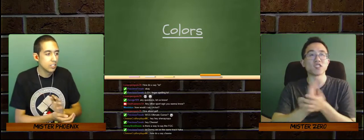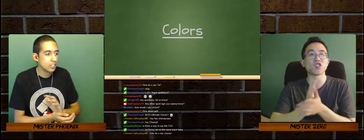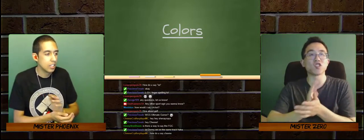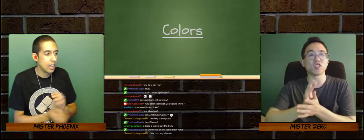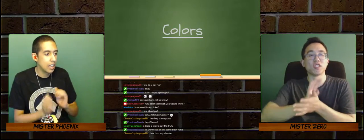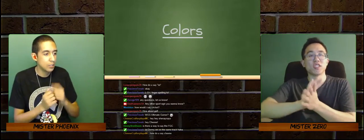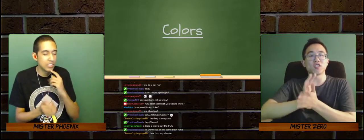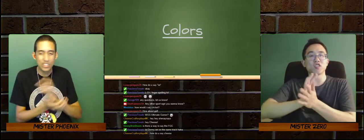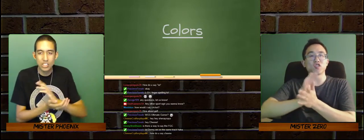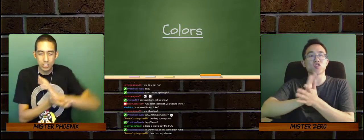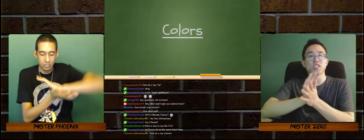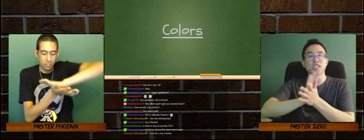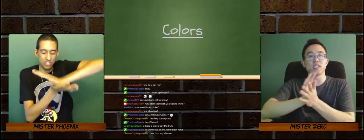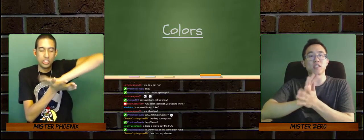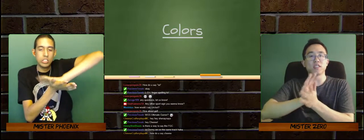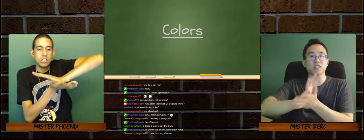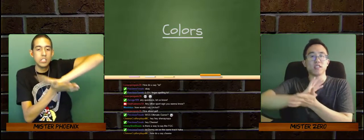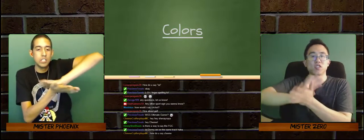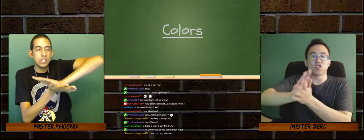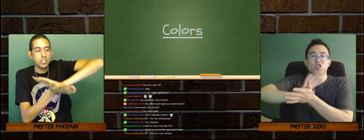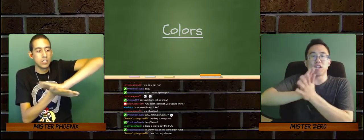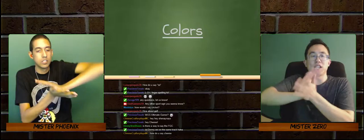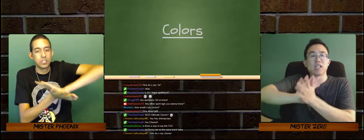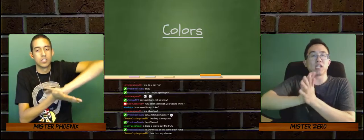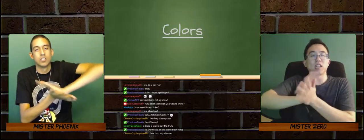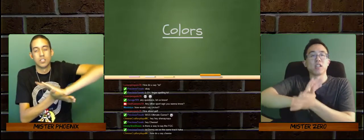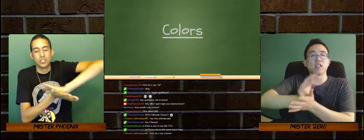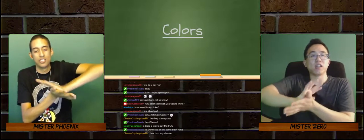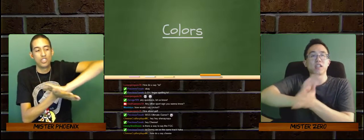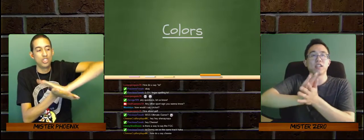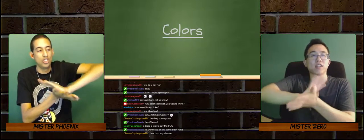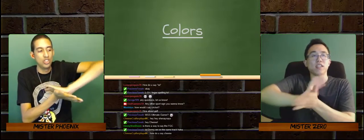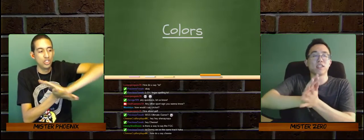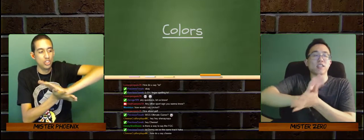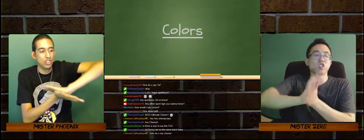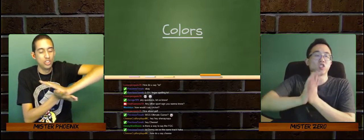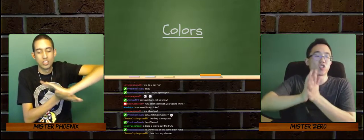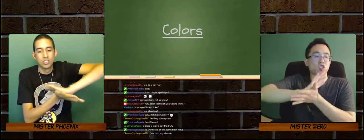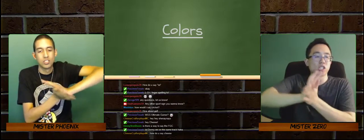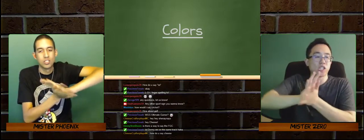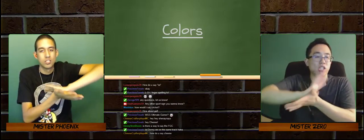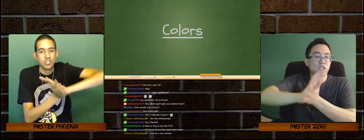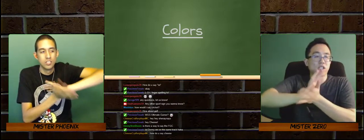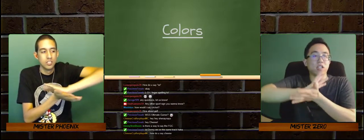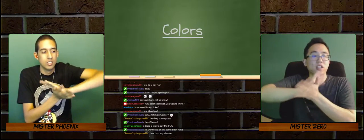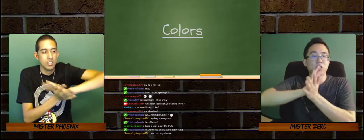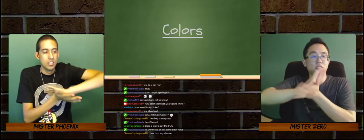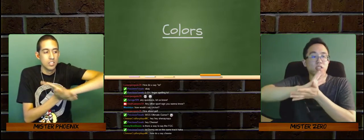Chi, so how you say chi? Cheese. Cheese.